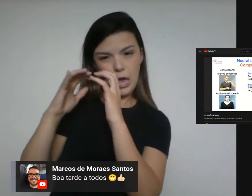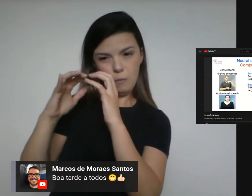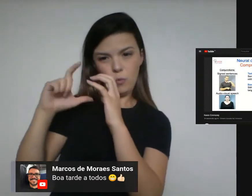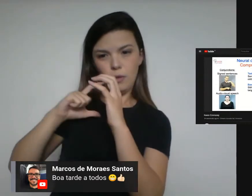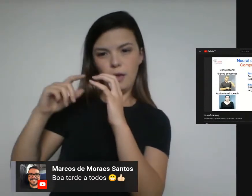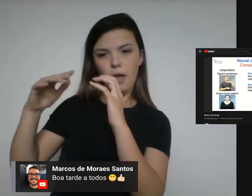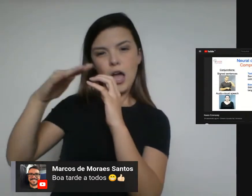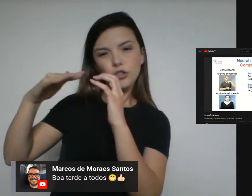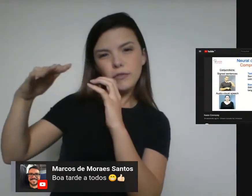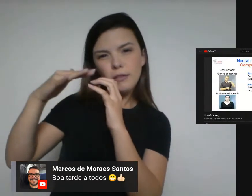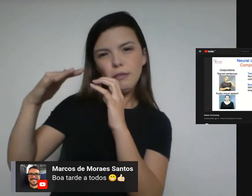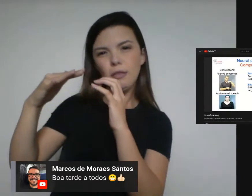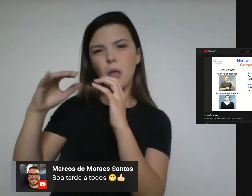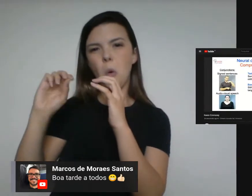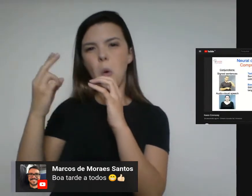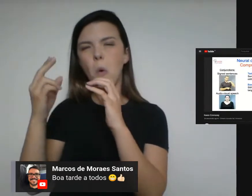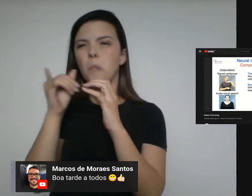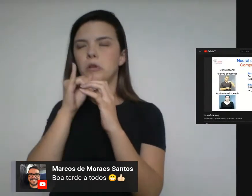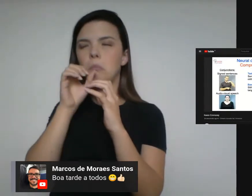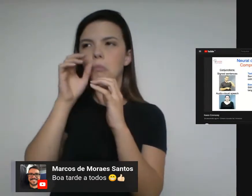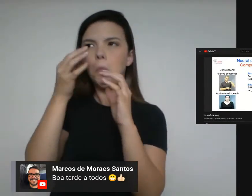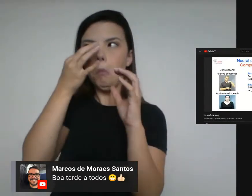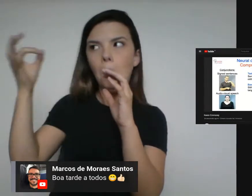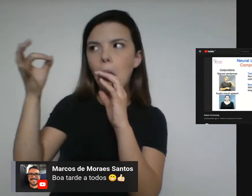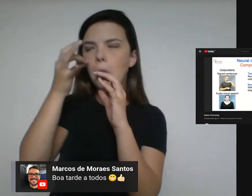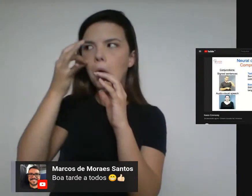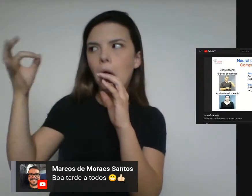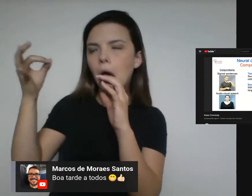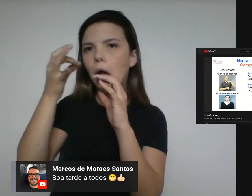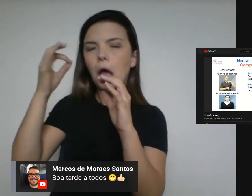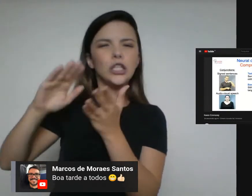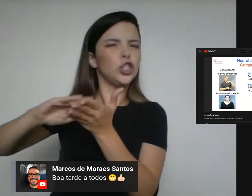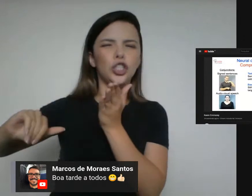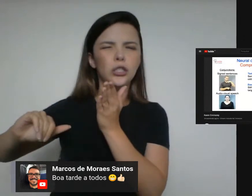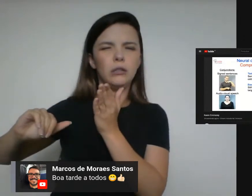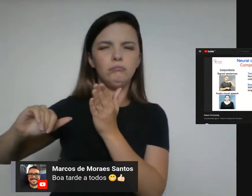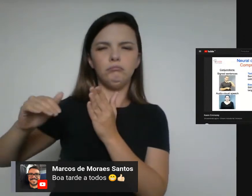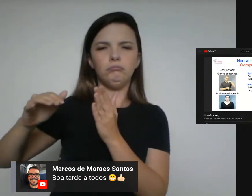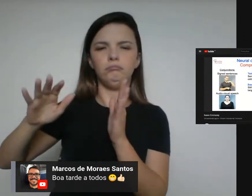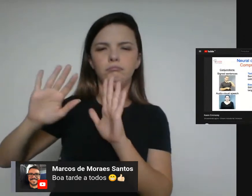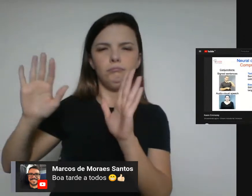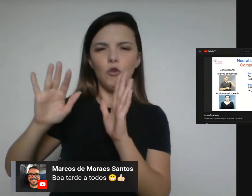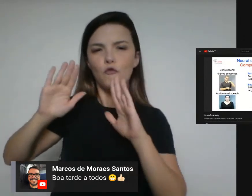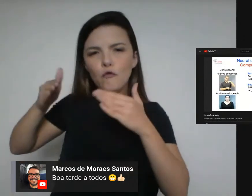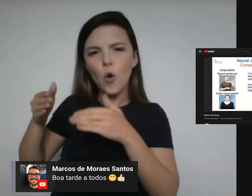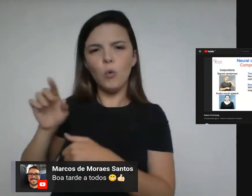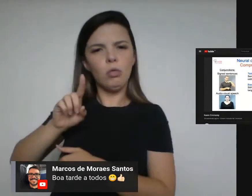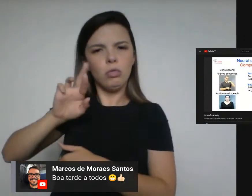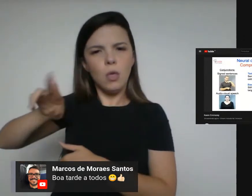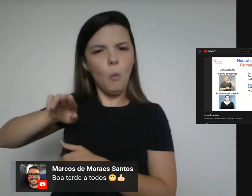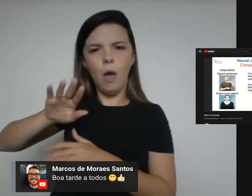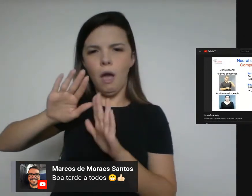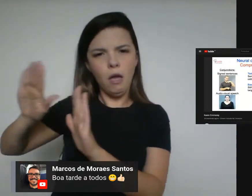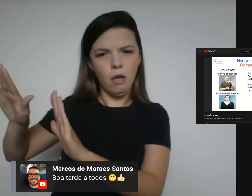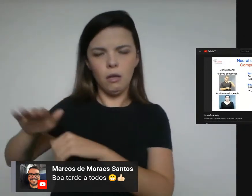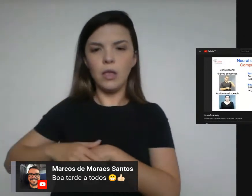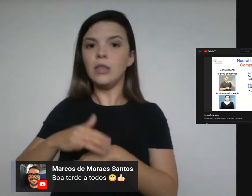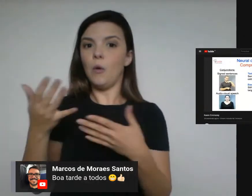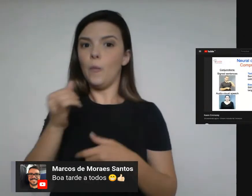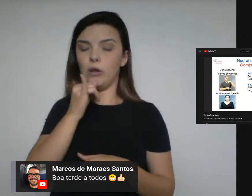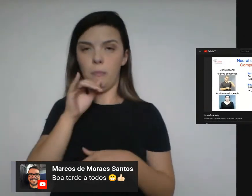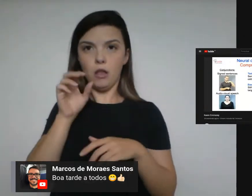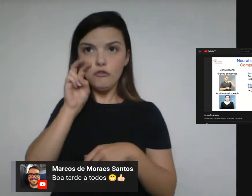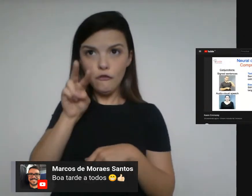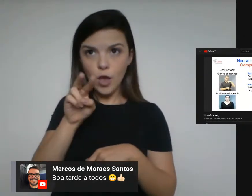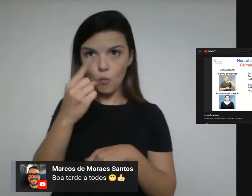seeing a person and making a decision. So in this case, the baseline task was you saw the same person still with